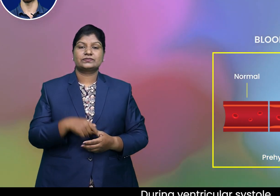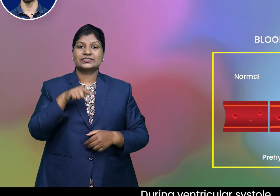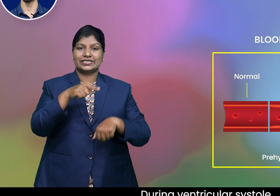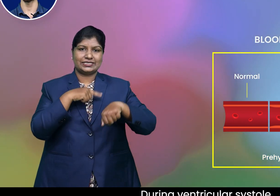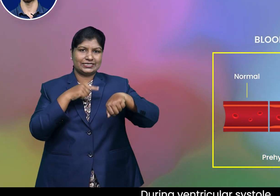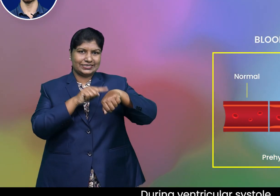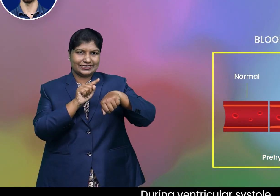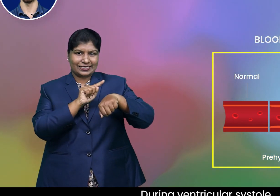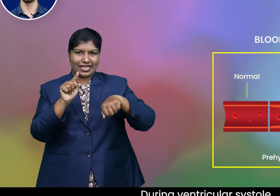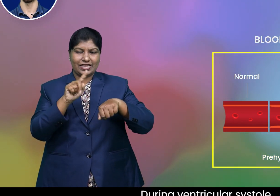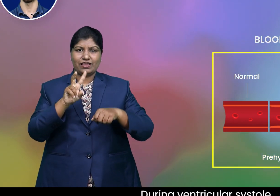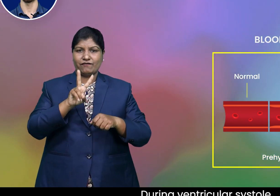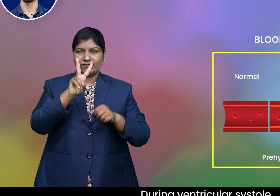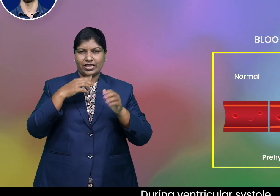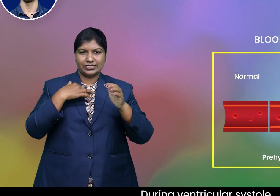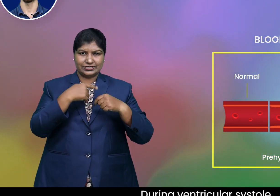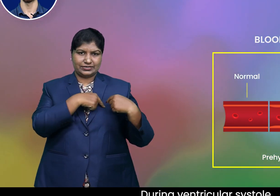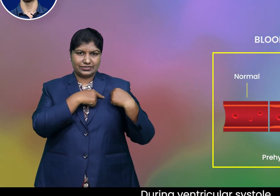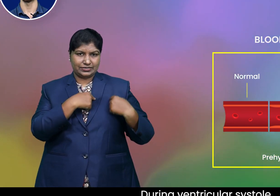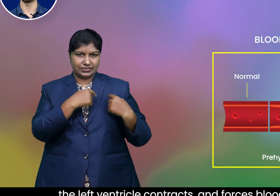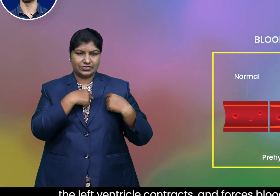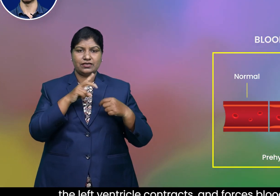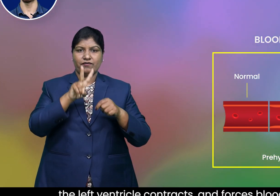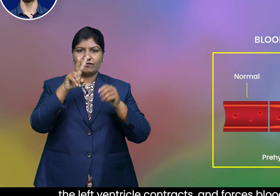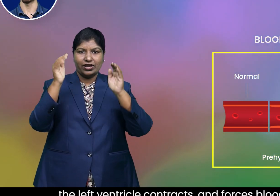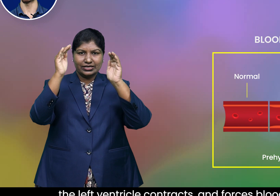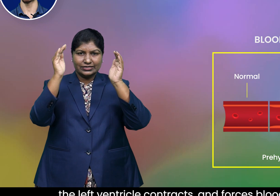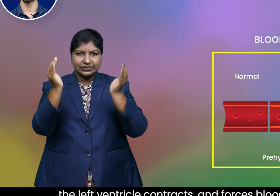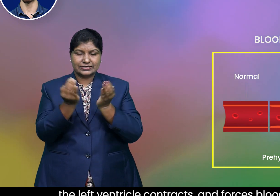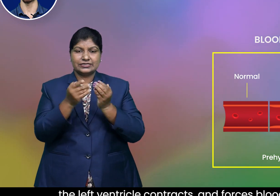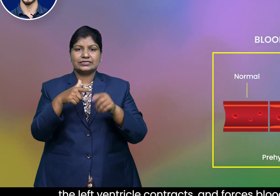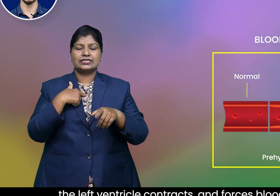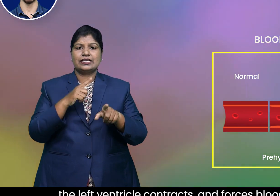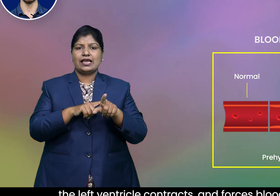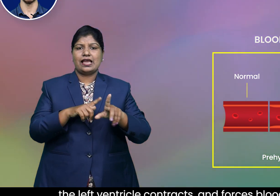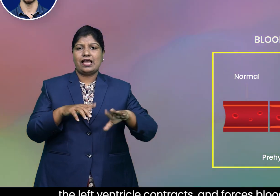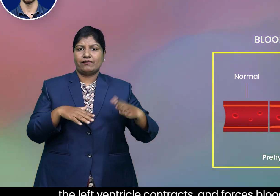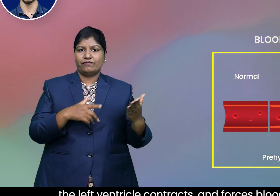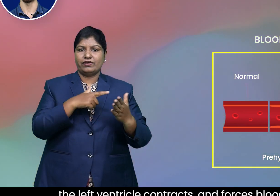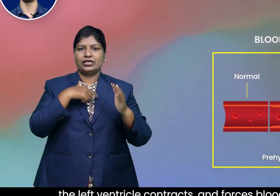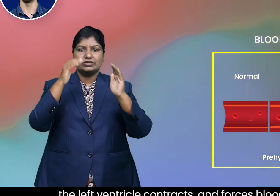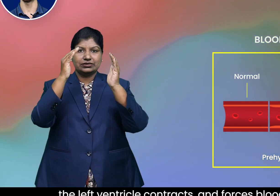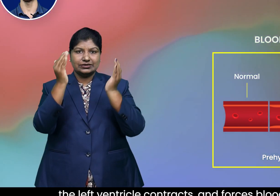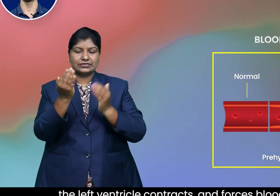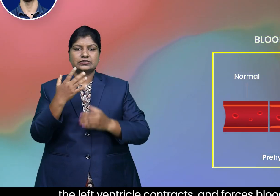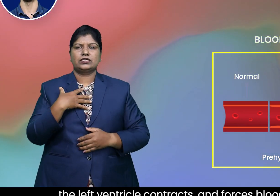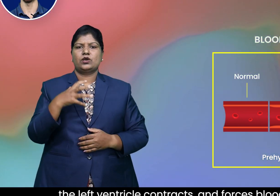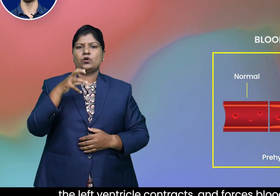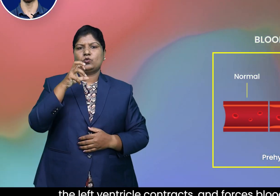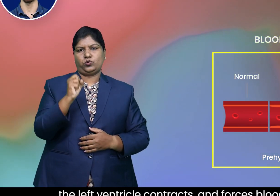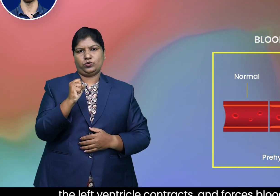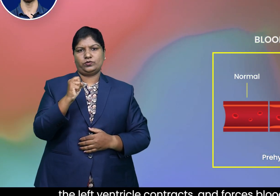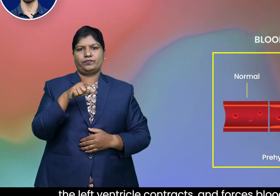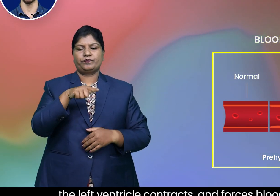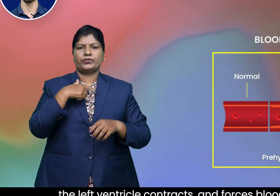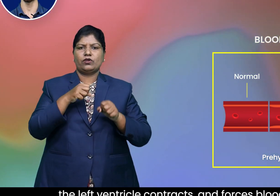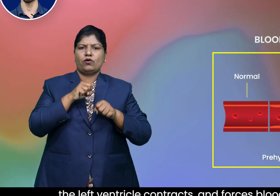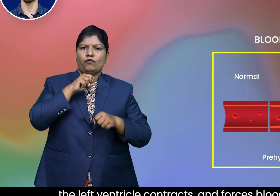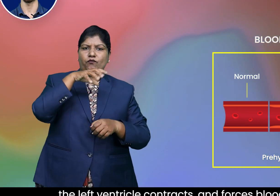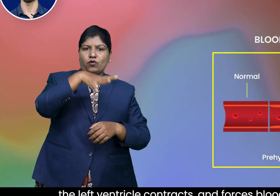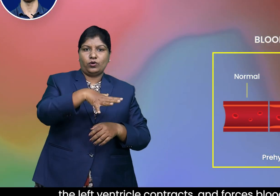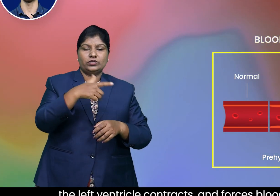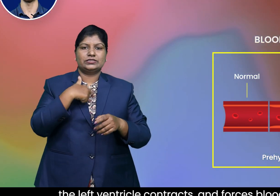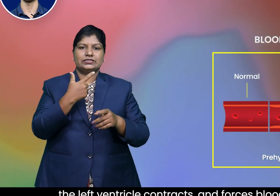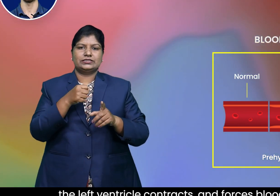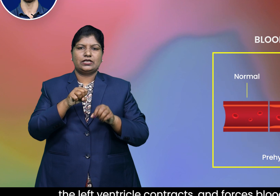During ventricular systole, the left ventricle contracts and forces blood into the